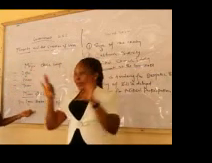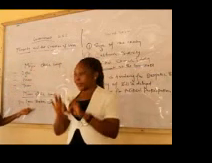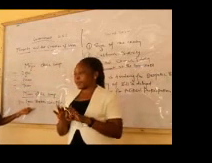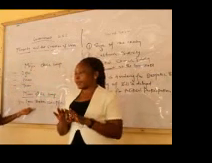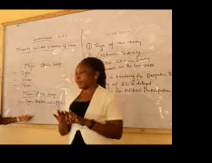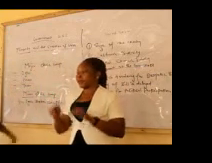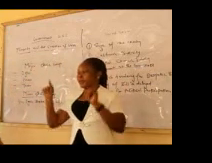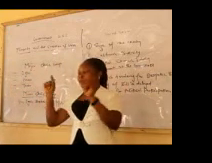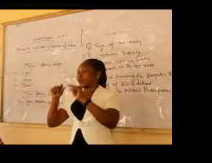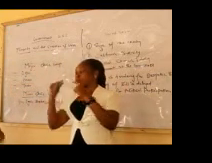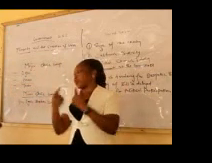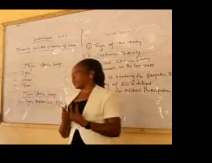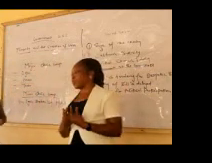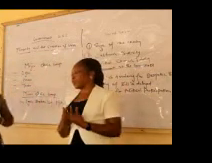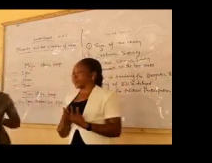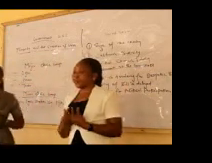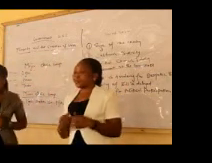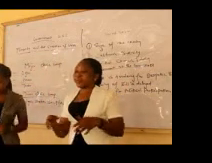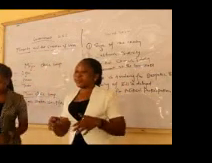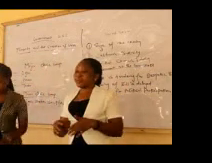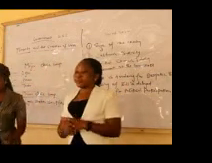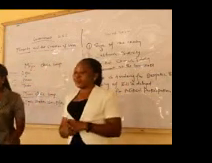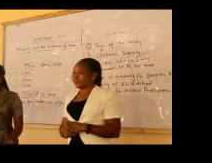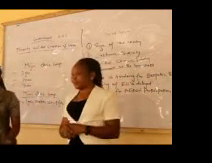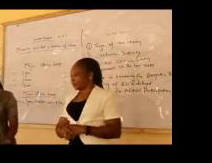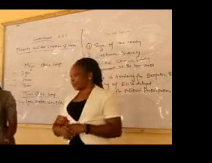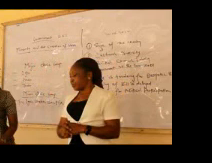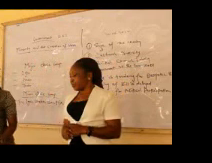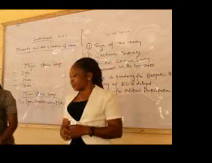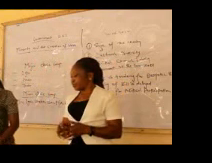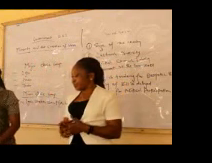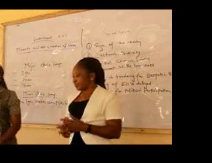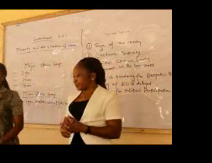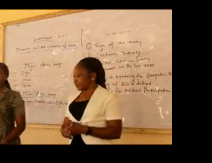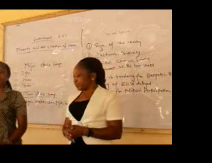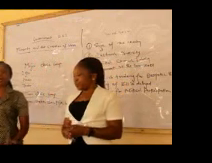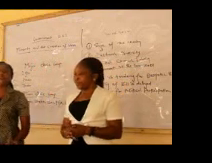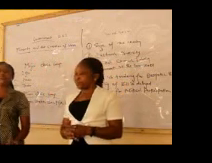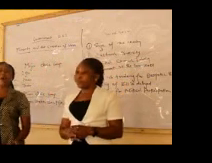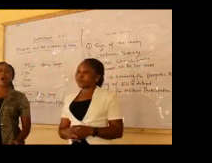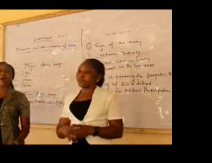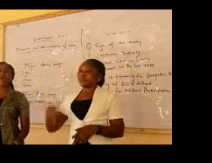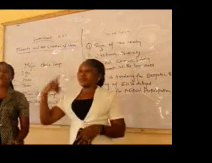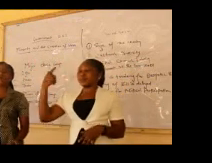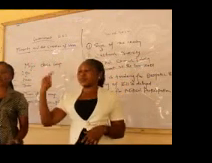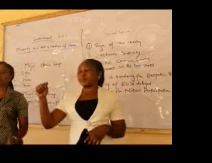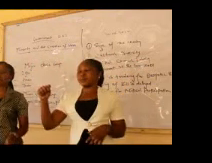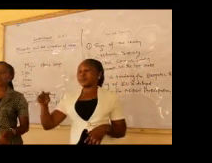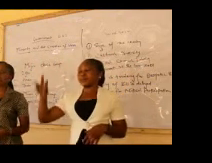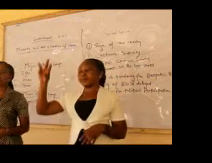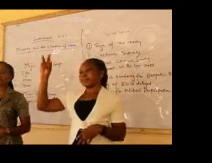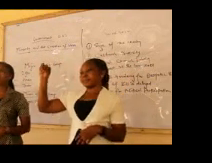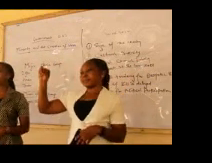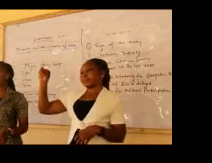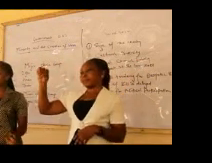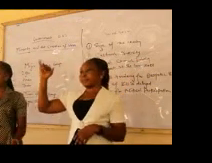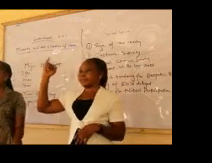under the minor ethnic groups. Now the minorities are often found to